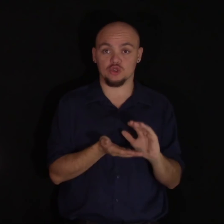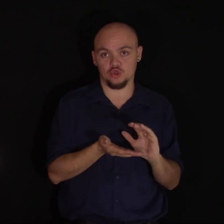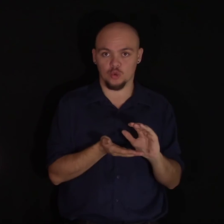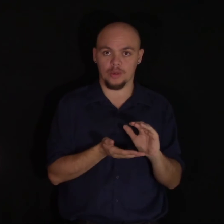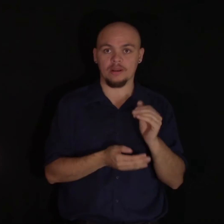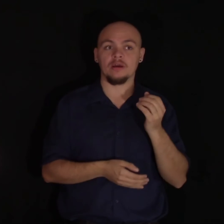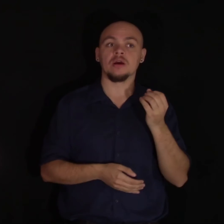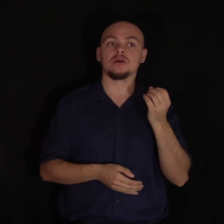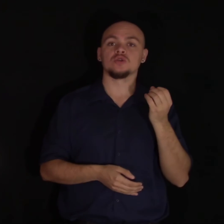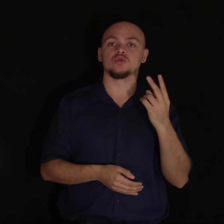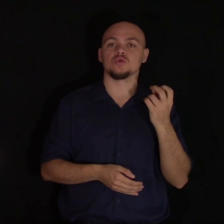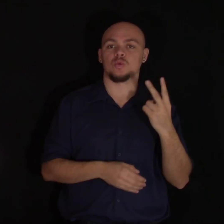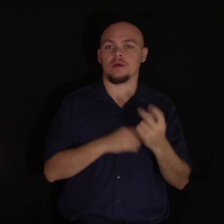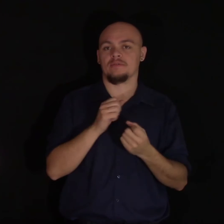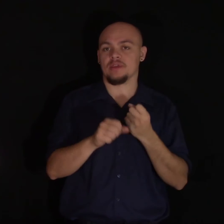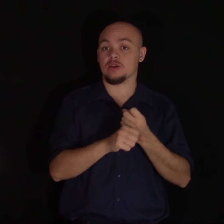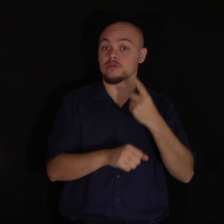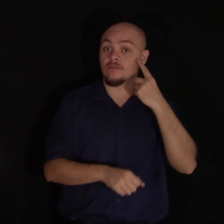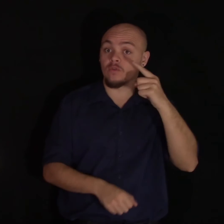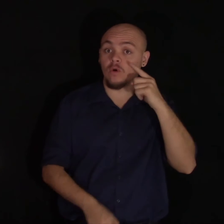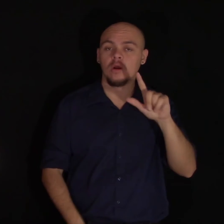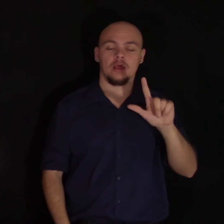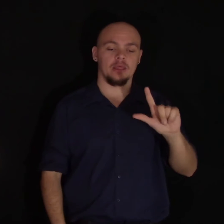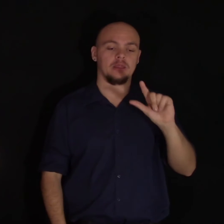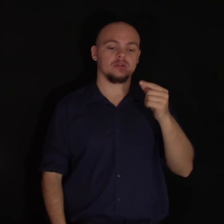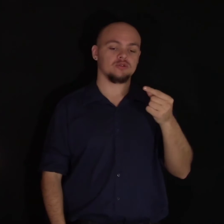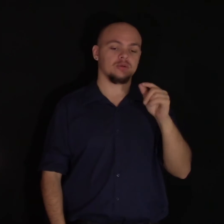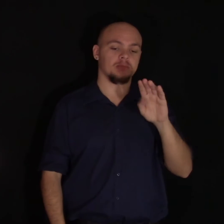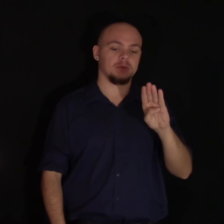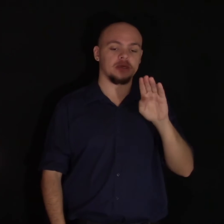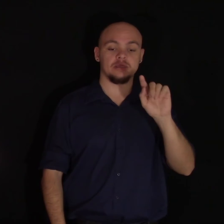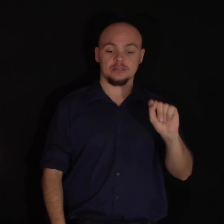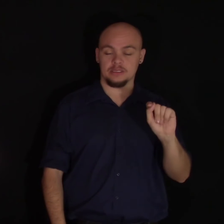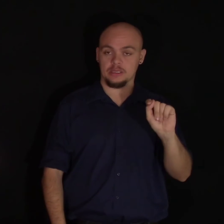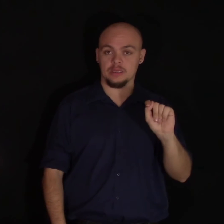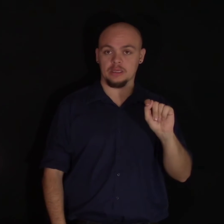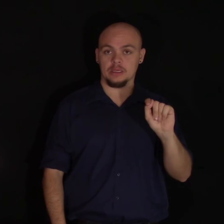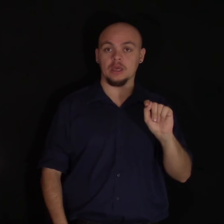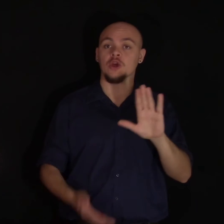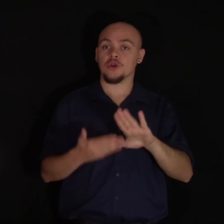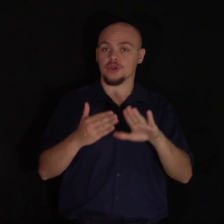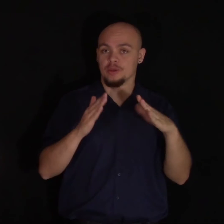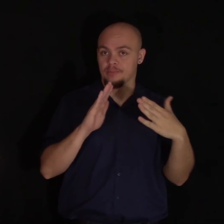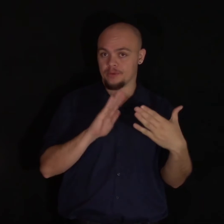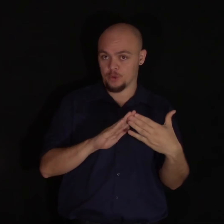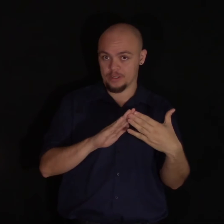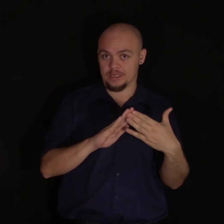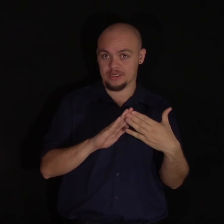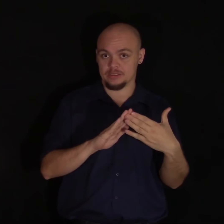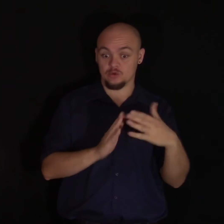bisexual people in highly anti-gay communities compared to accepting communities.